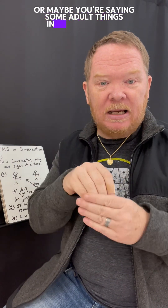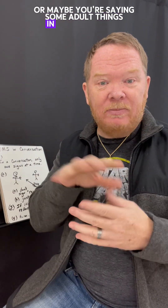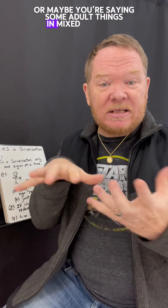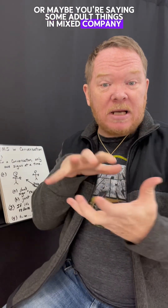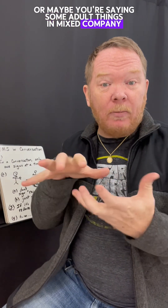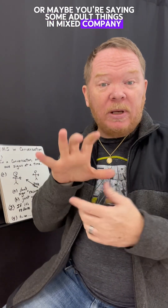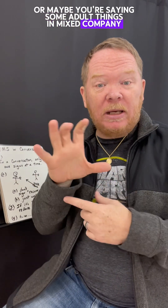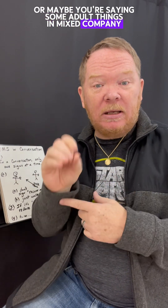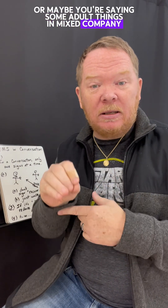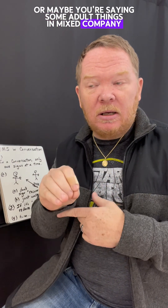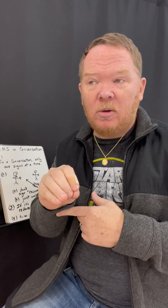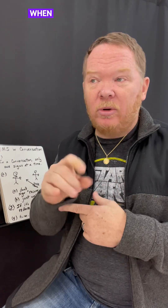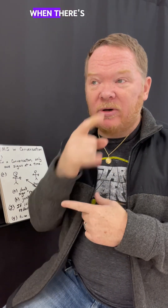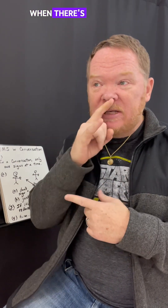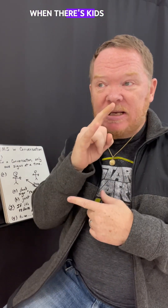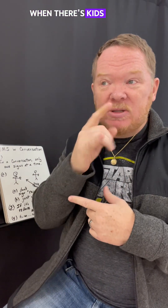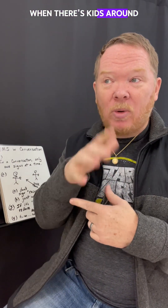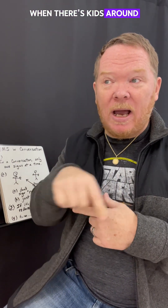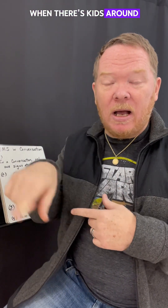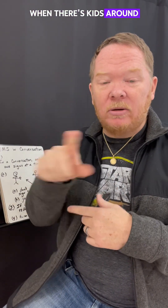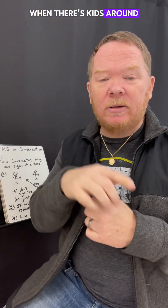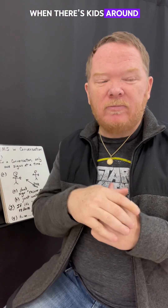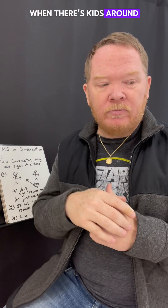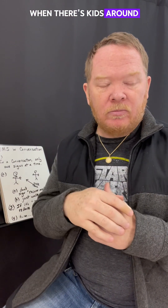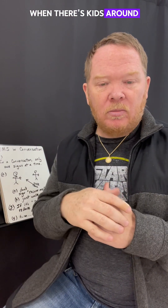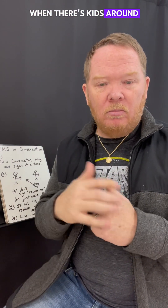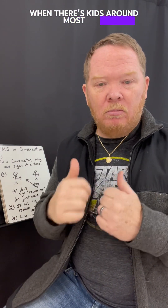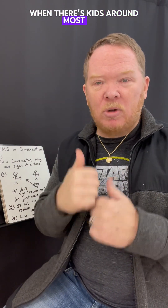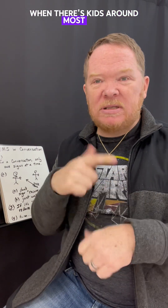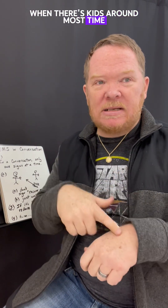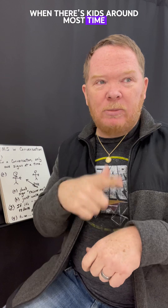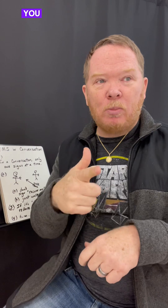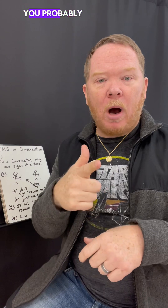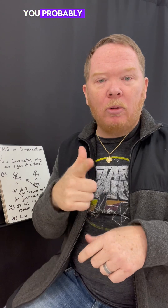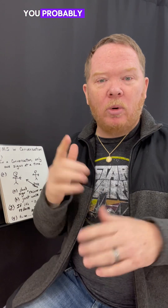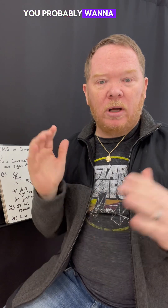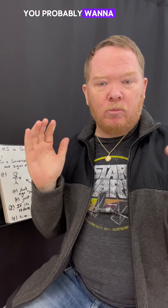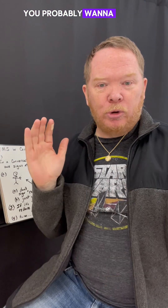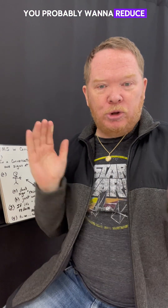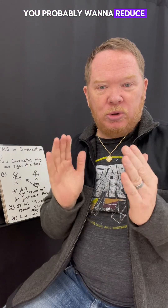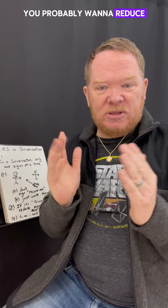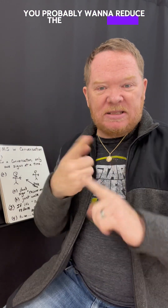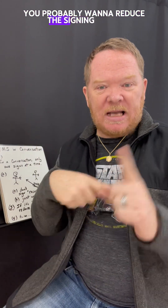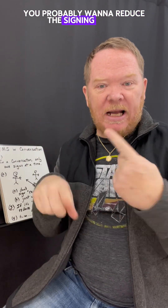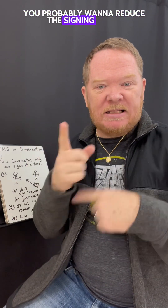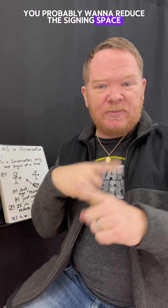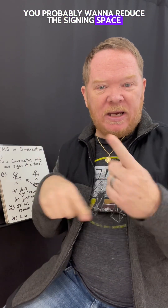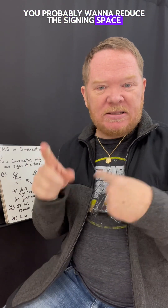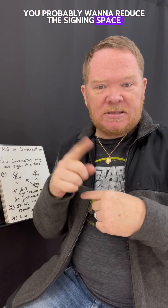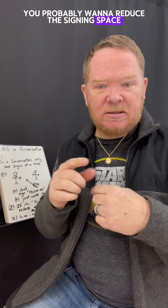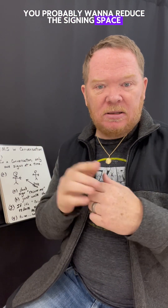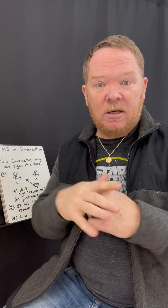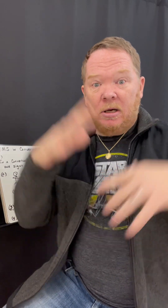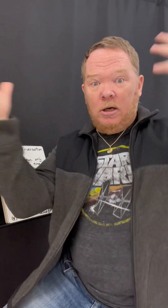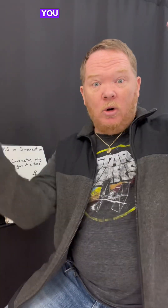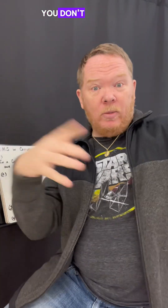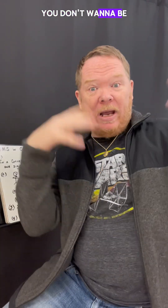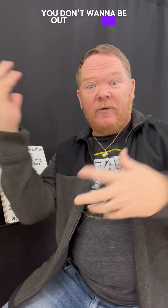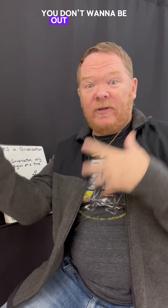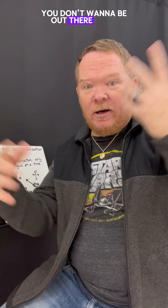mixed company when there's kids around, most of the time you probably want to reduce the signing space. You don't want to be out there,